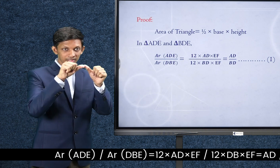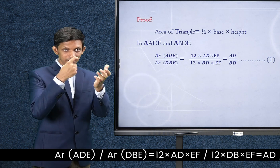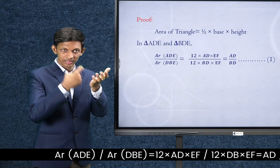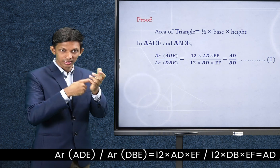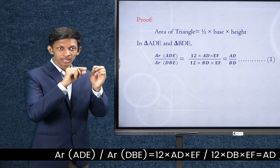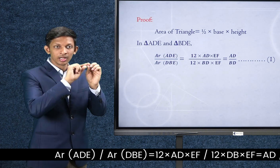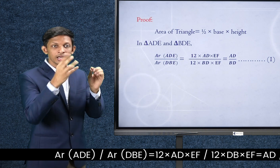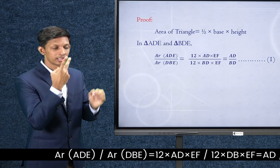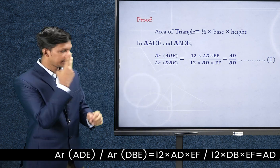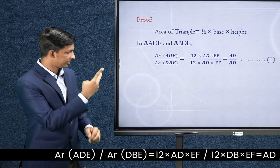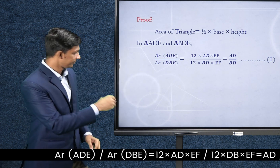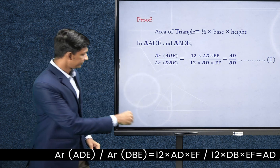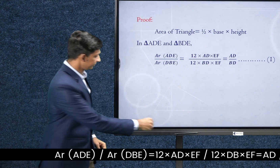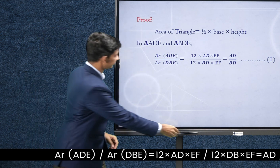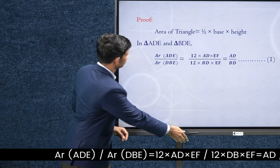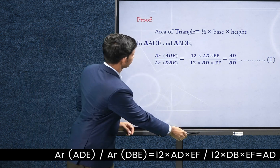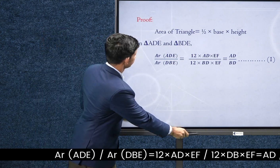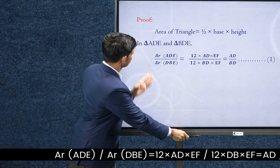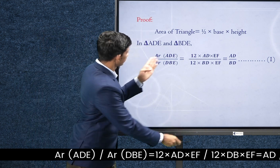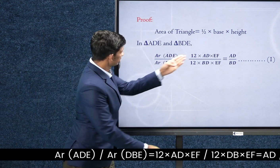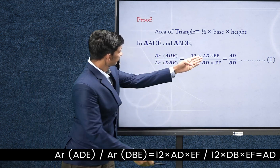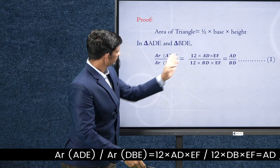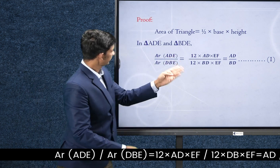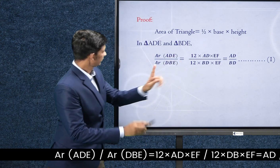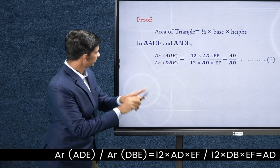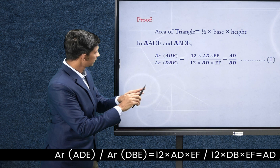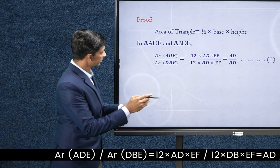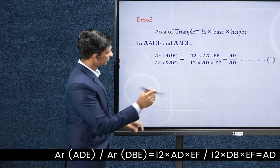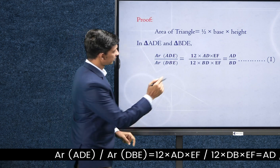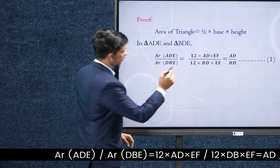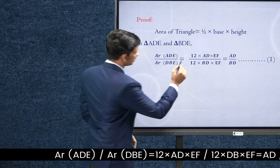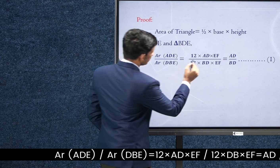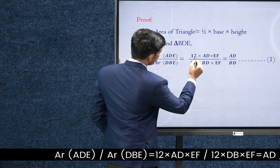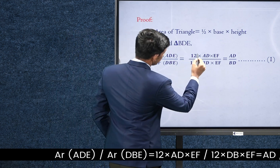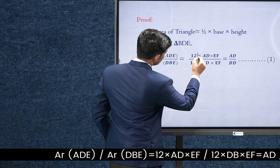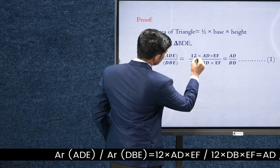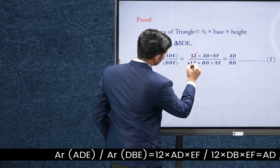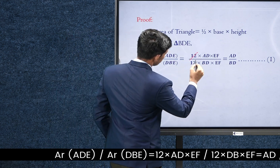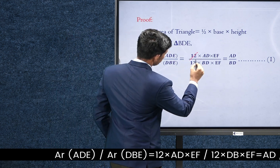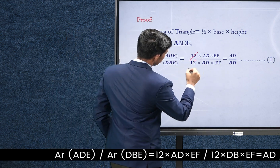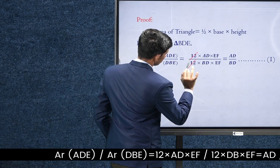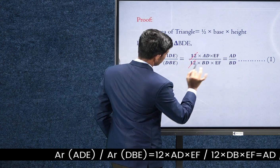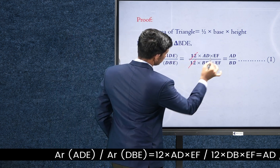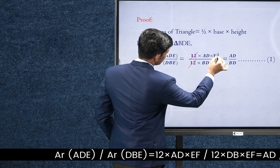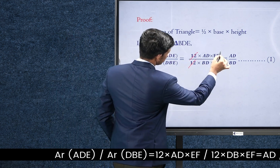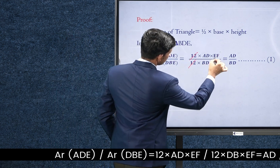area ADE by area DBE is equal to 12 into AD into EF by 12 into DB into